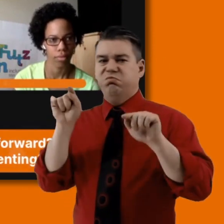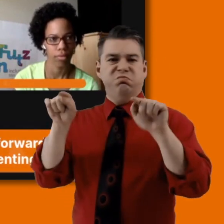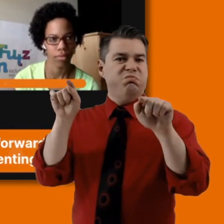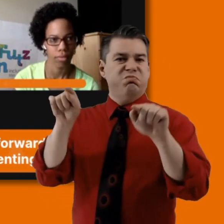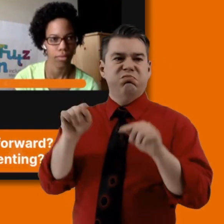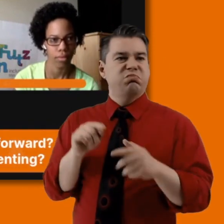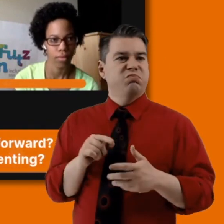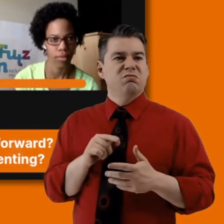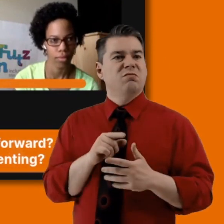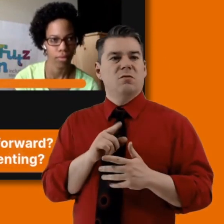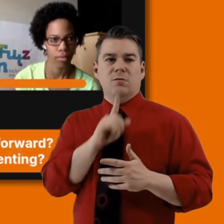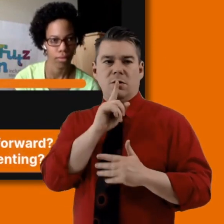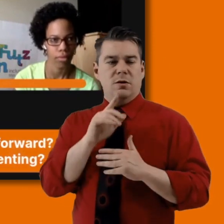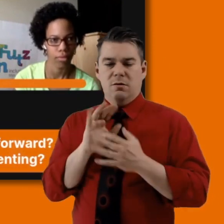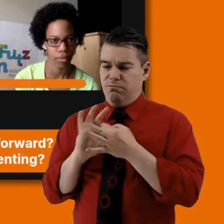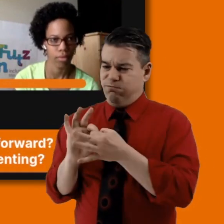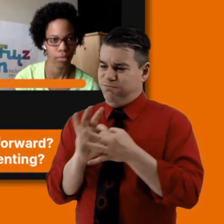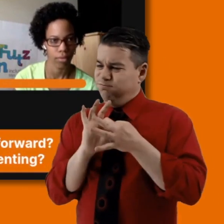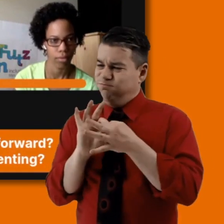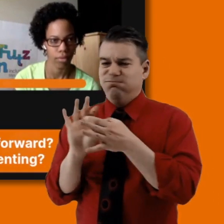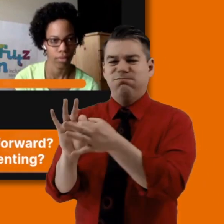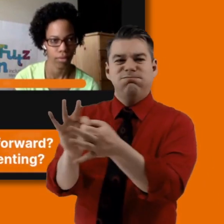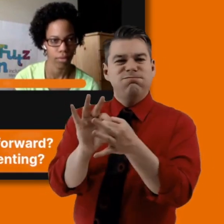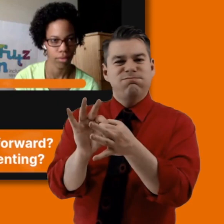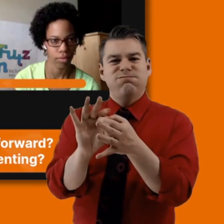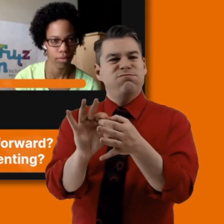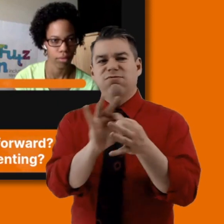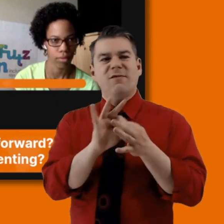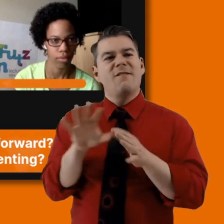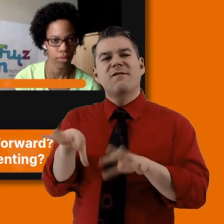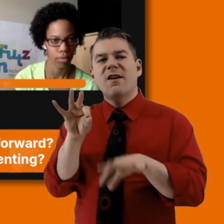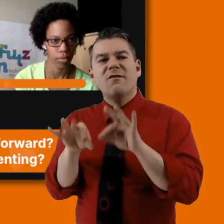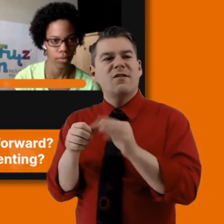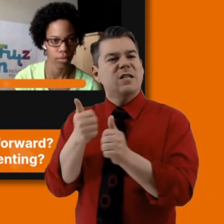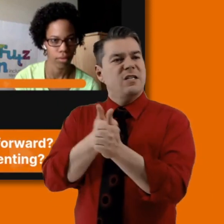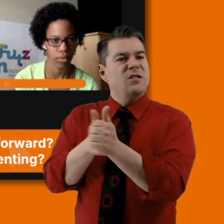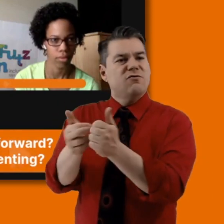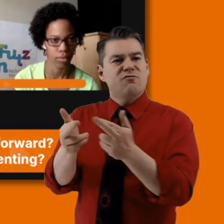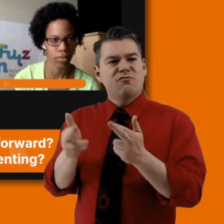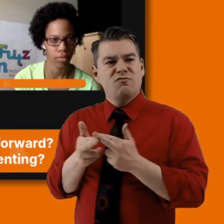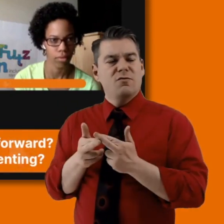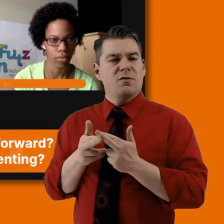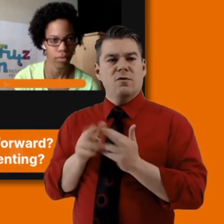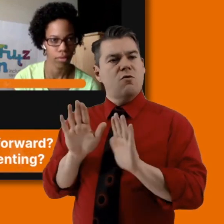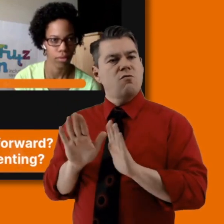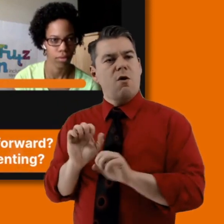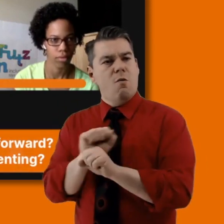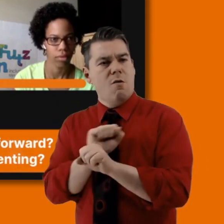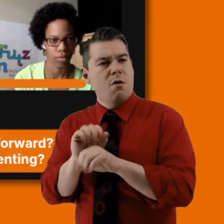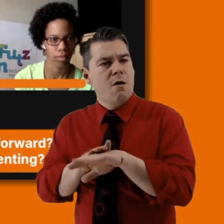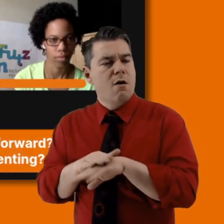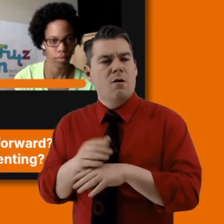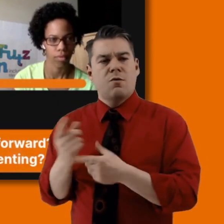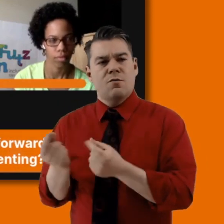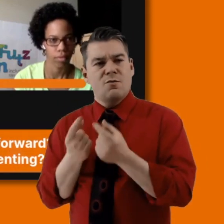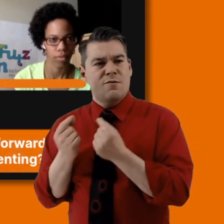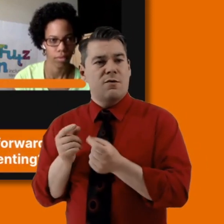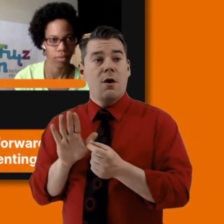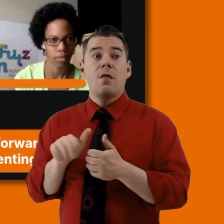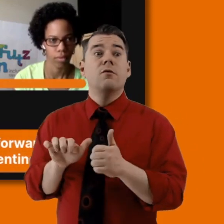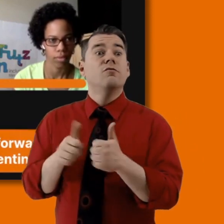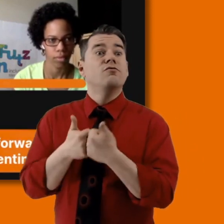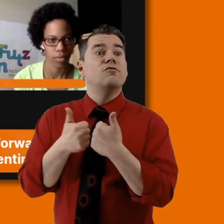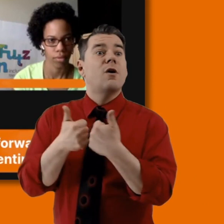to really build community, find out what really great things each region is working on and doing, and what challenges